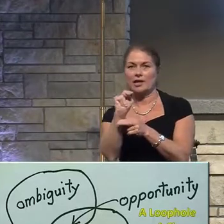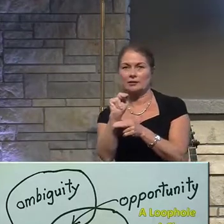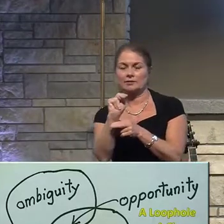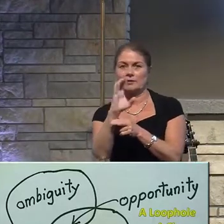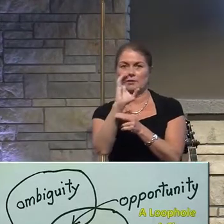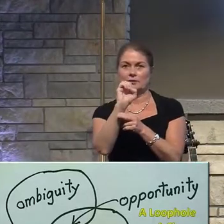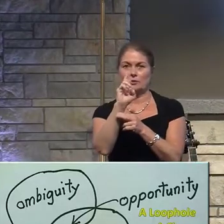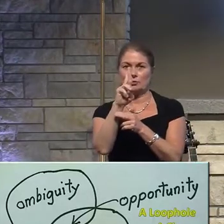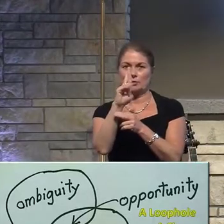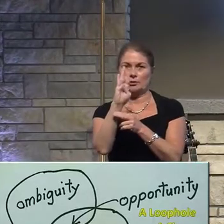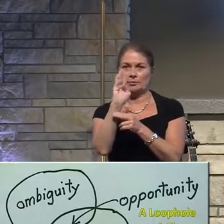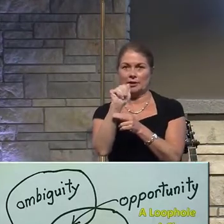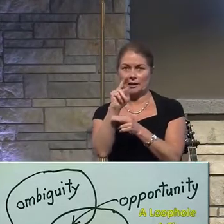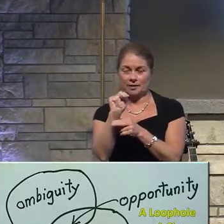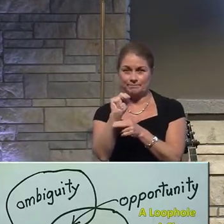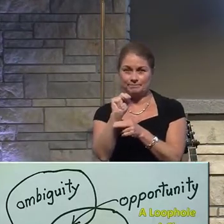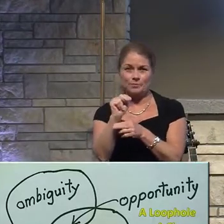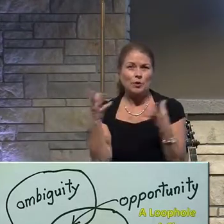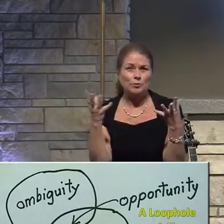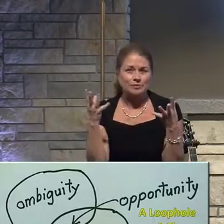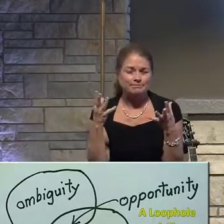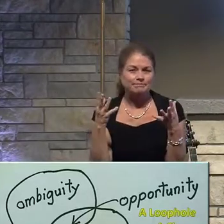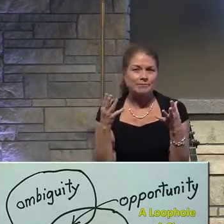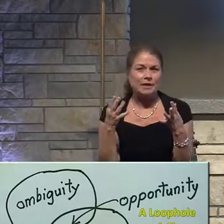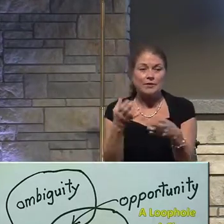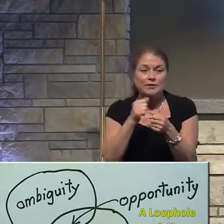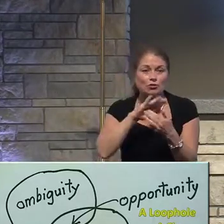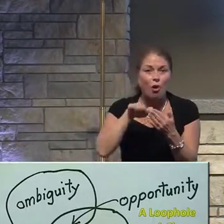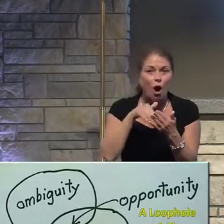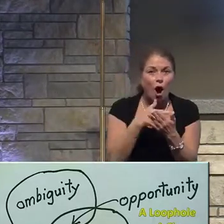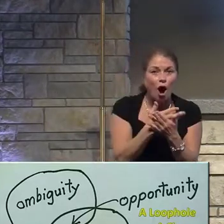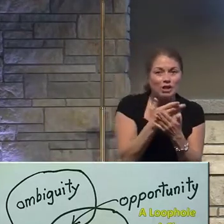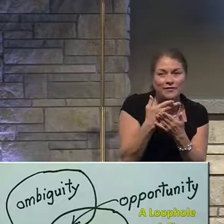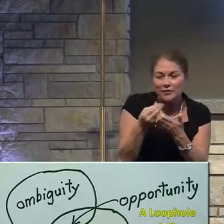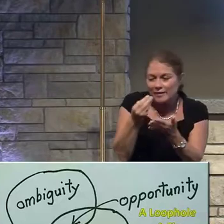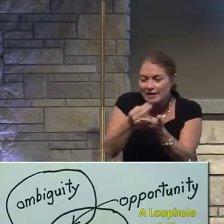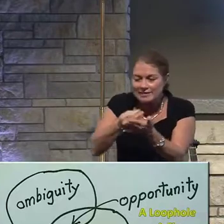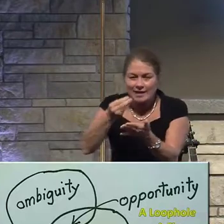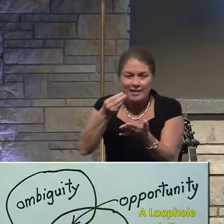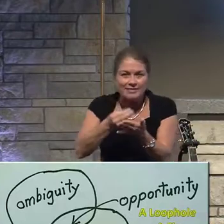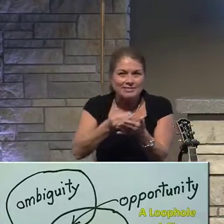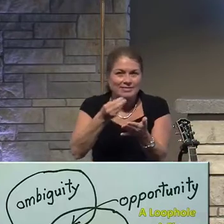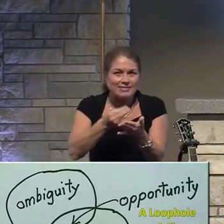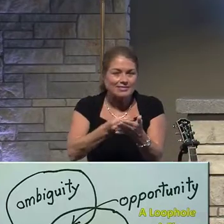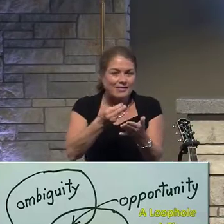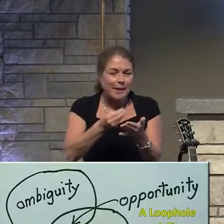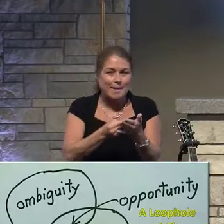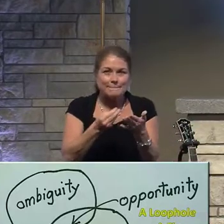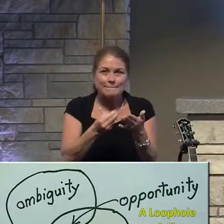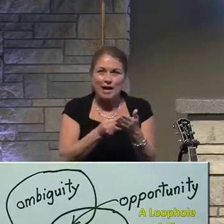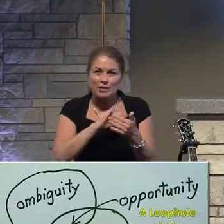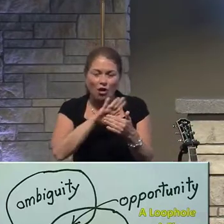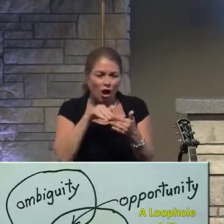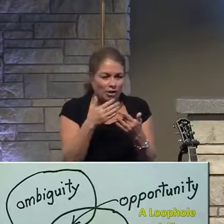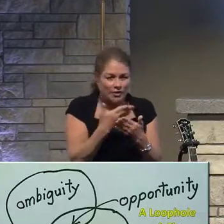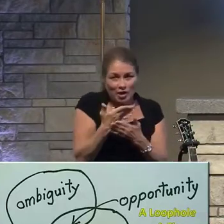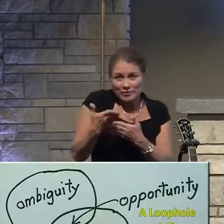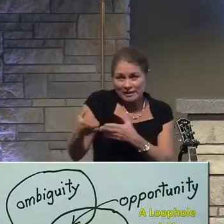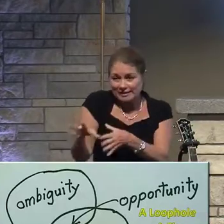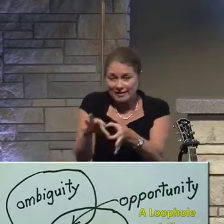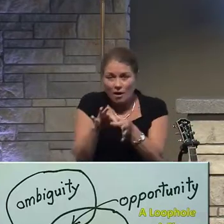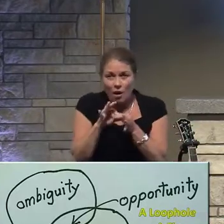what korban was, is they took all of their possessions, they took their money, they took their material